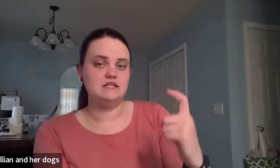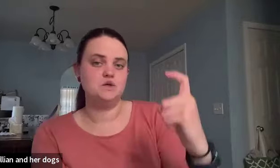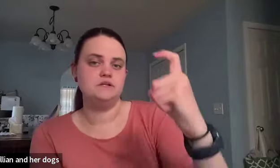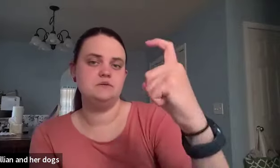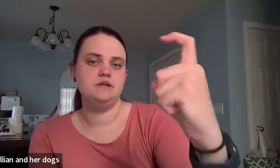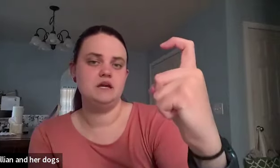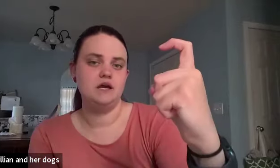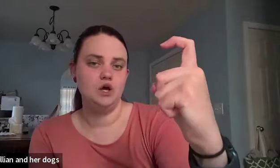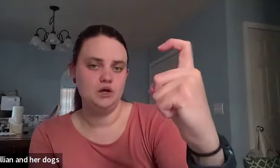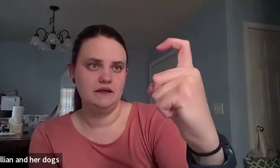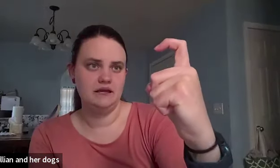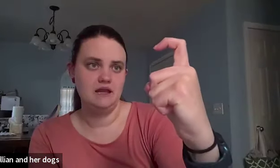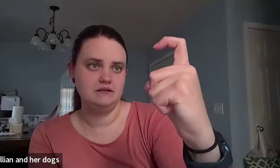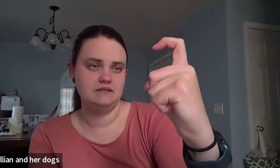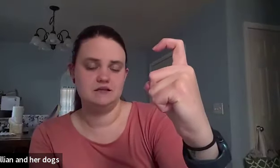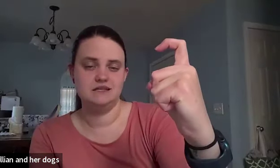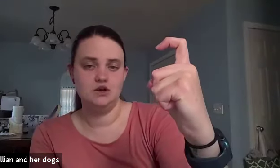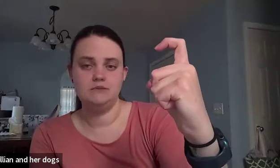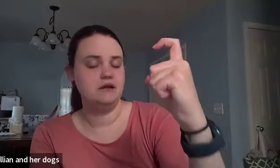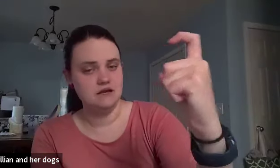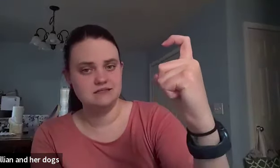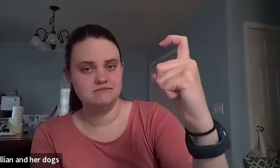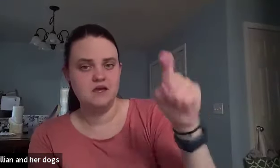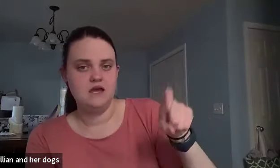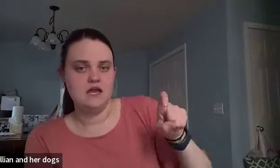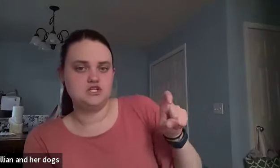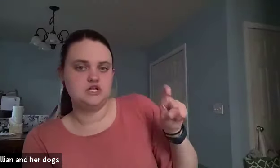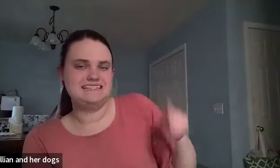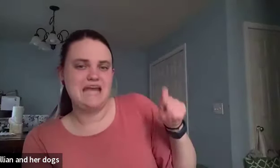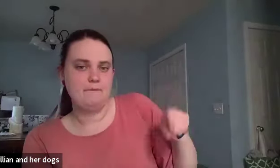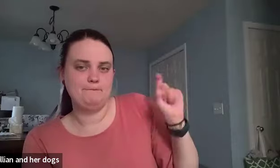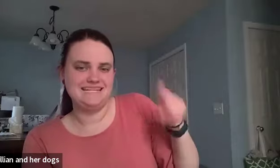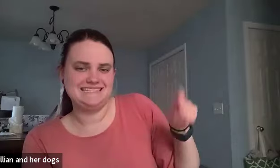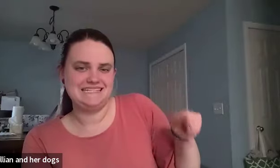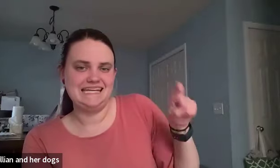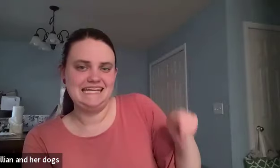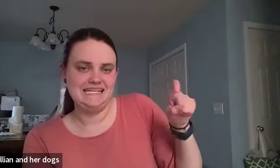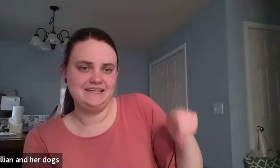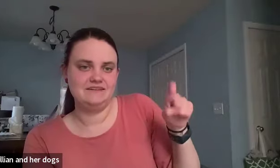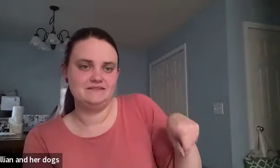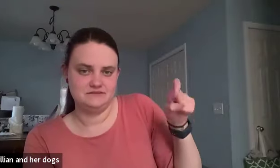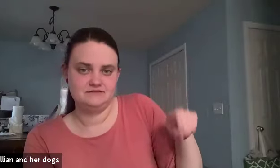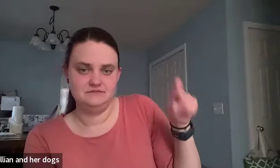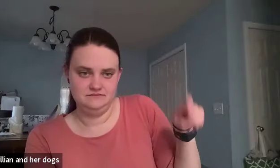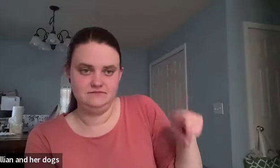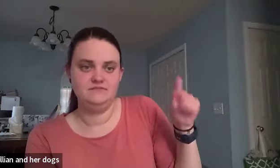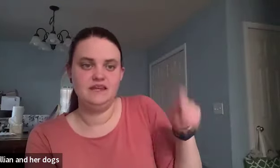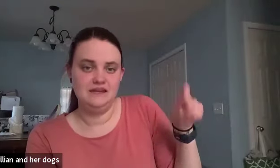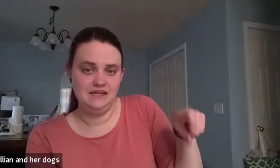is going to be like an X. I said a hook, but an X. And you're going to tap it. Need.